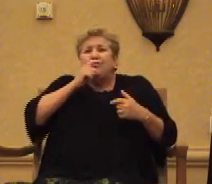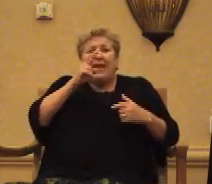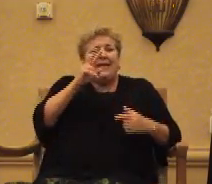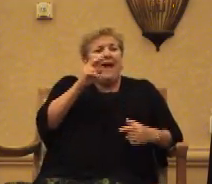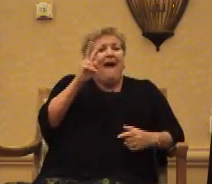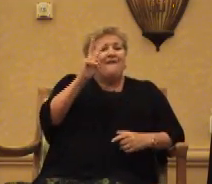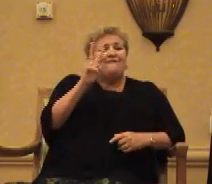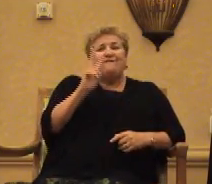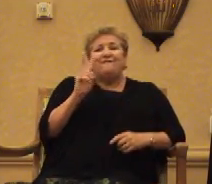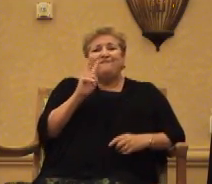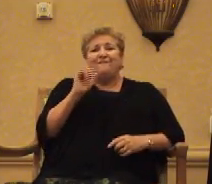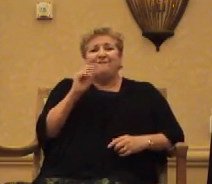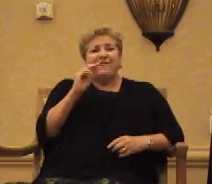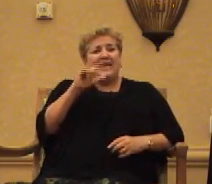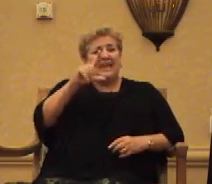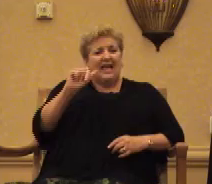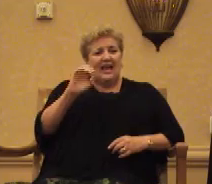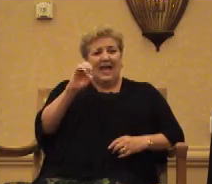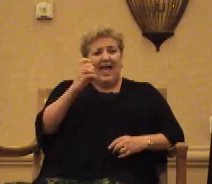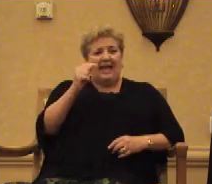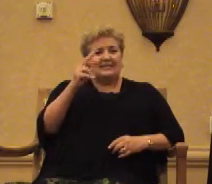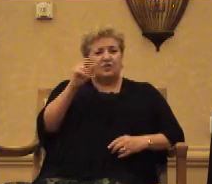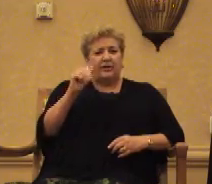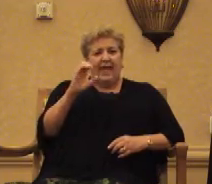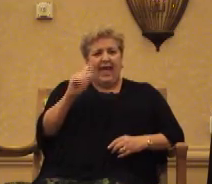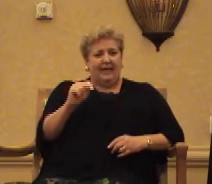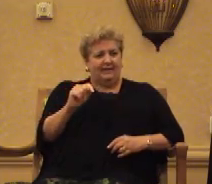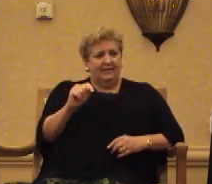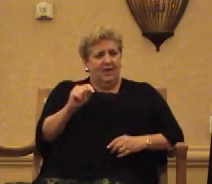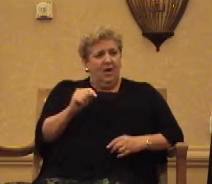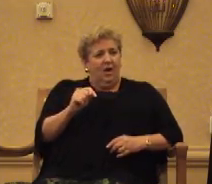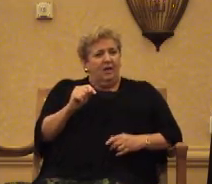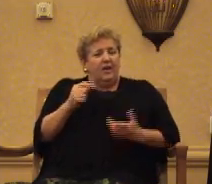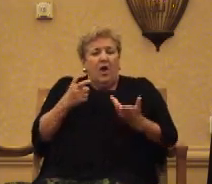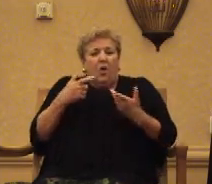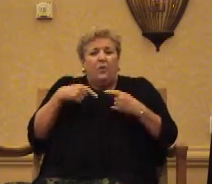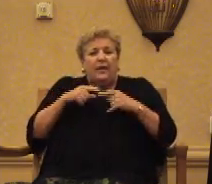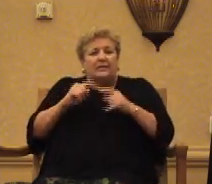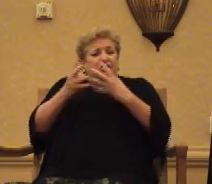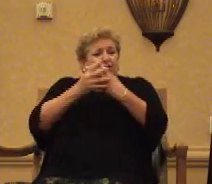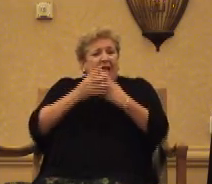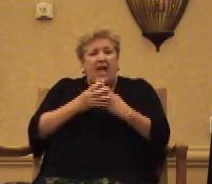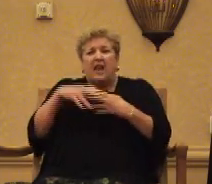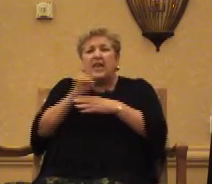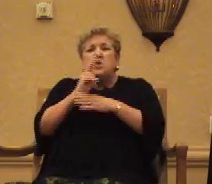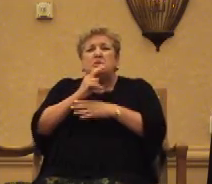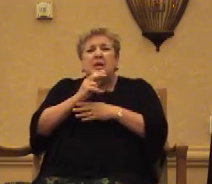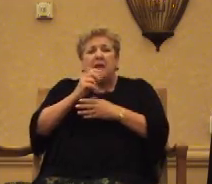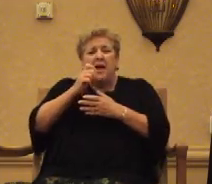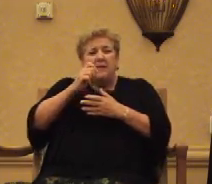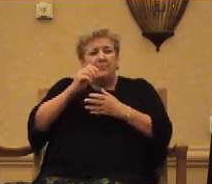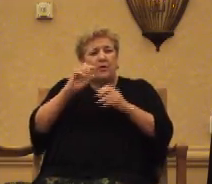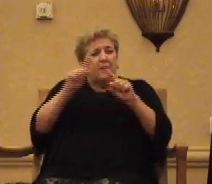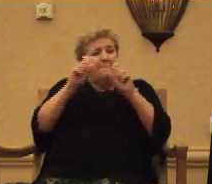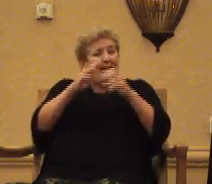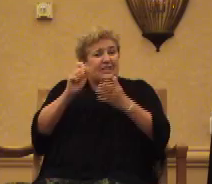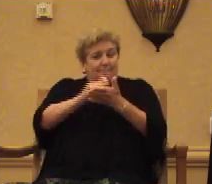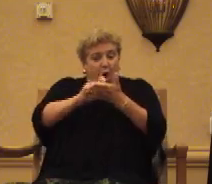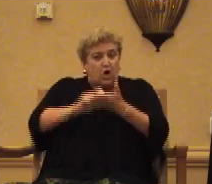I broke open a magic marker and huffed it, just hoping something might happen. You know, I mean, drug of choice. What they should have asked me is, what happens